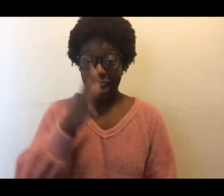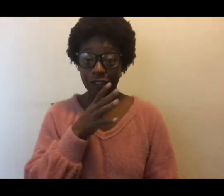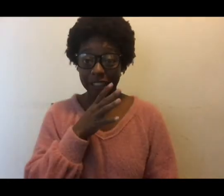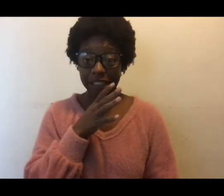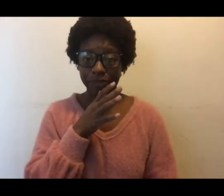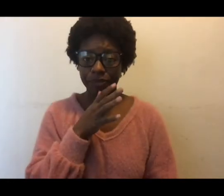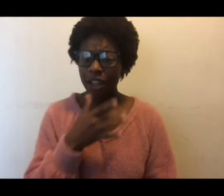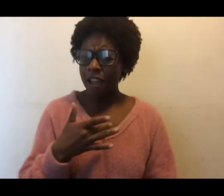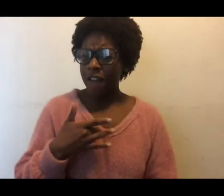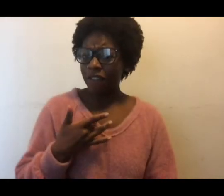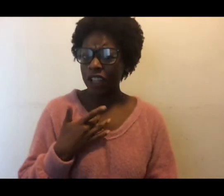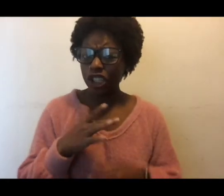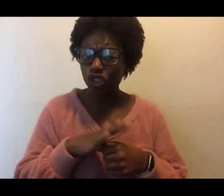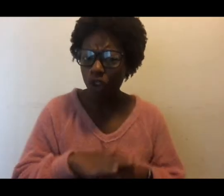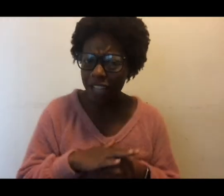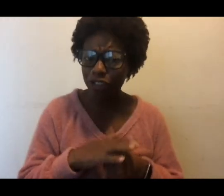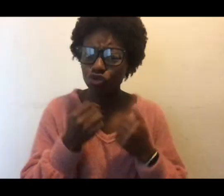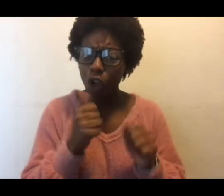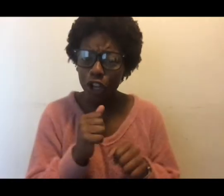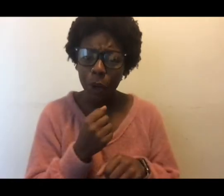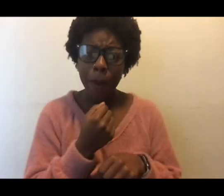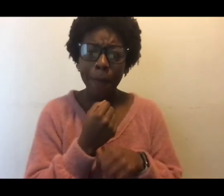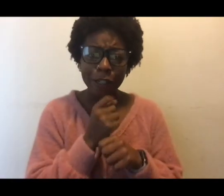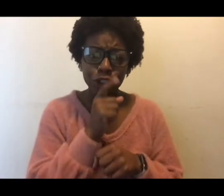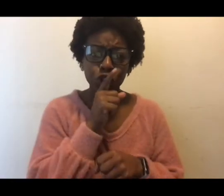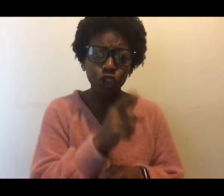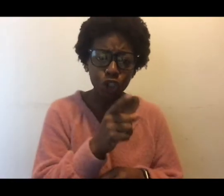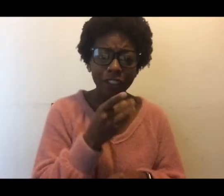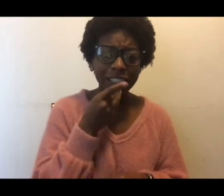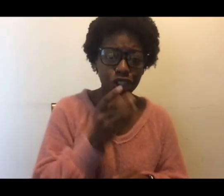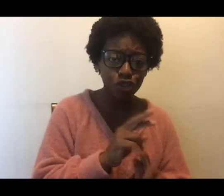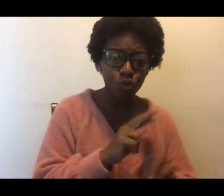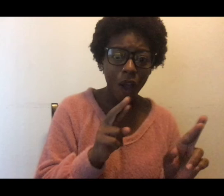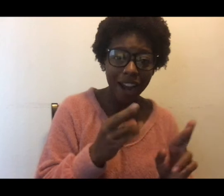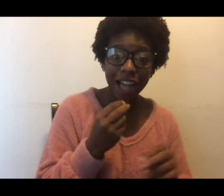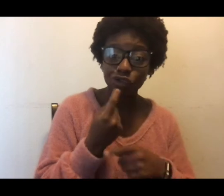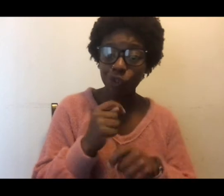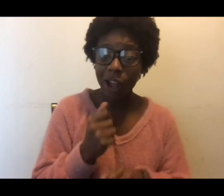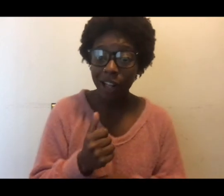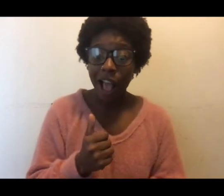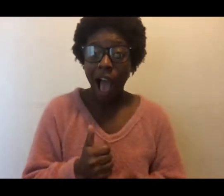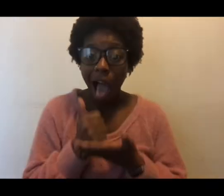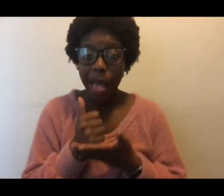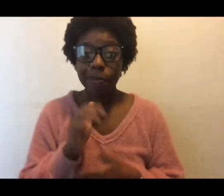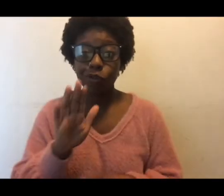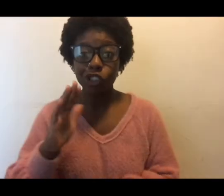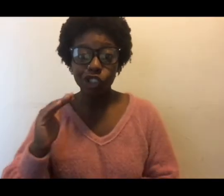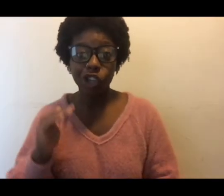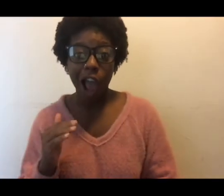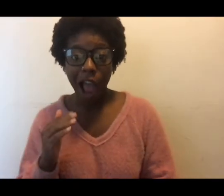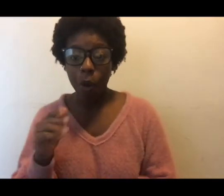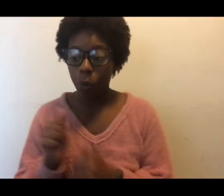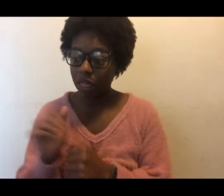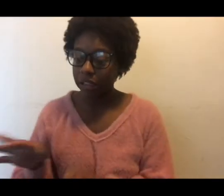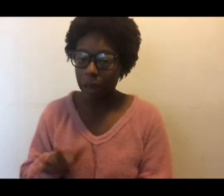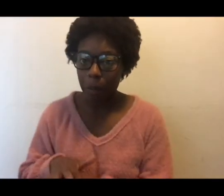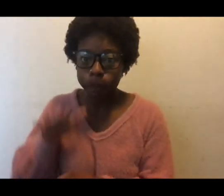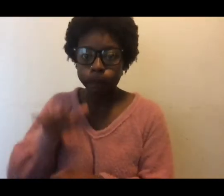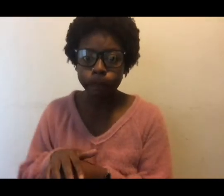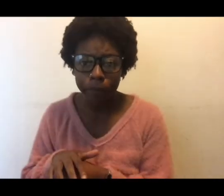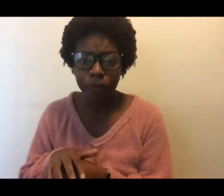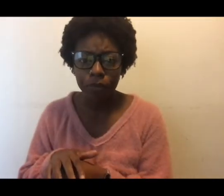Now, you as a parent feel stressed, trying to get dinner ready, and then trying to help your child with their